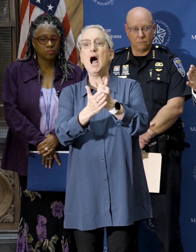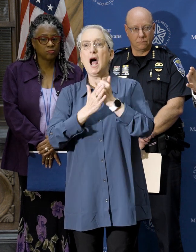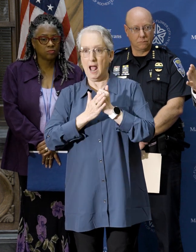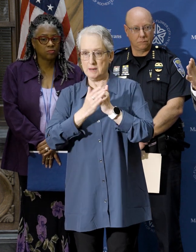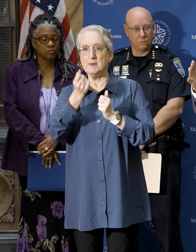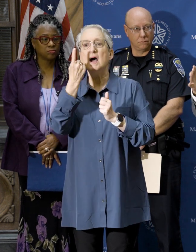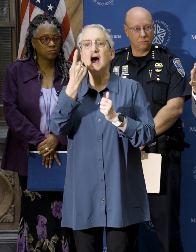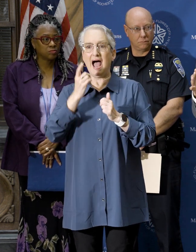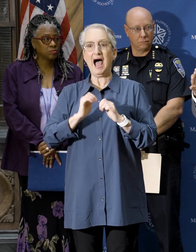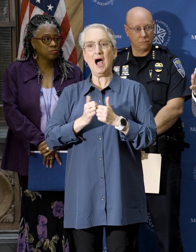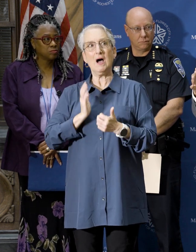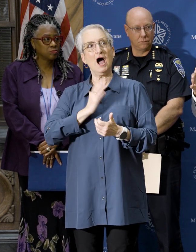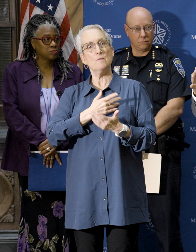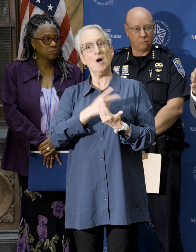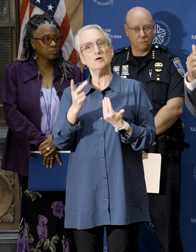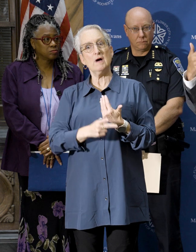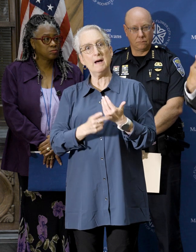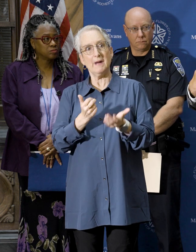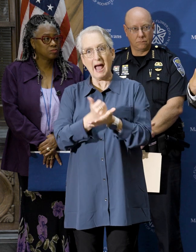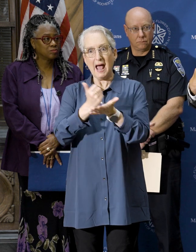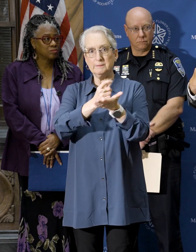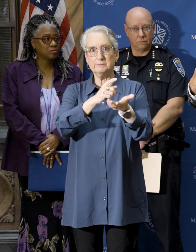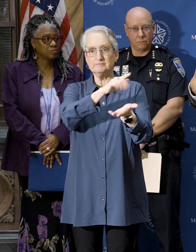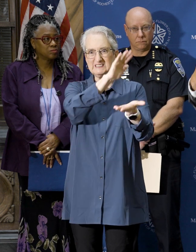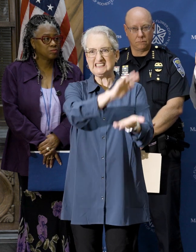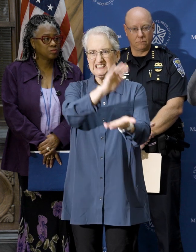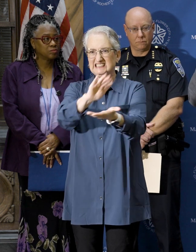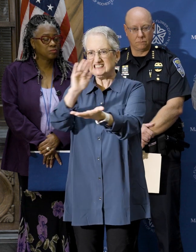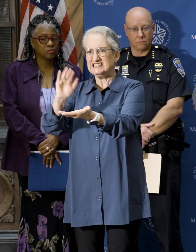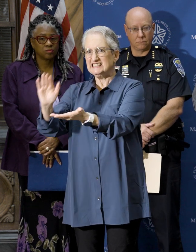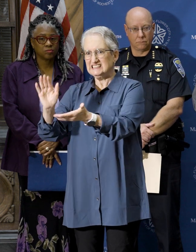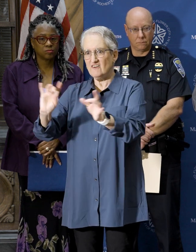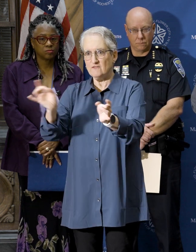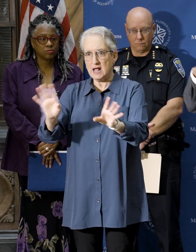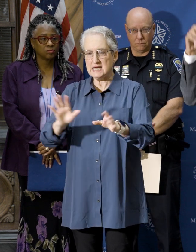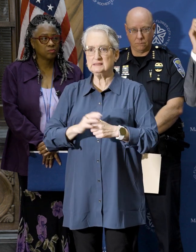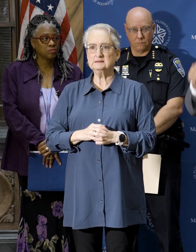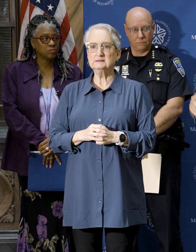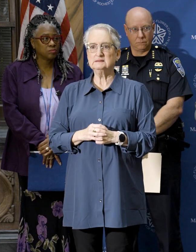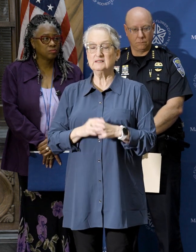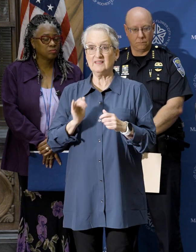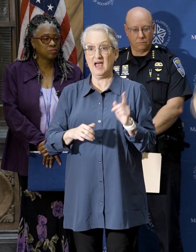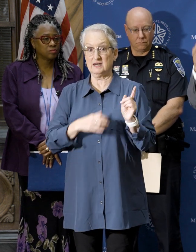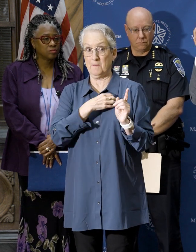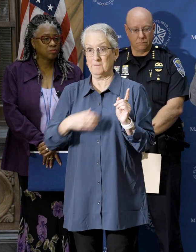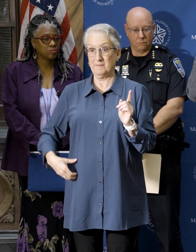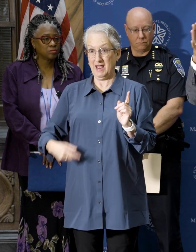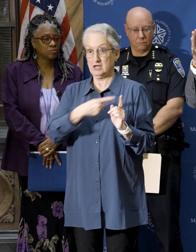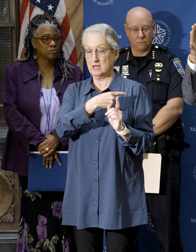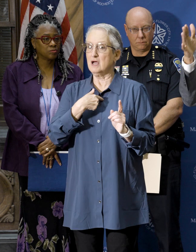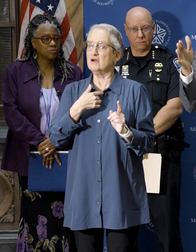unfortunately, as mayor, I'm held to a higher standard, if it was someone else standing here and they had a year-over-year decrease, people would be like, oh, that's great. But for some